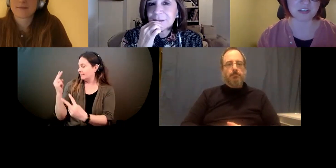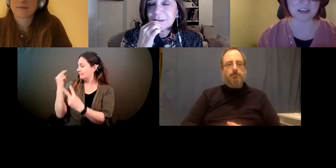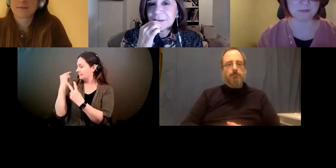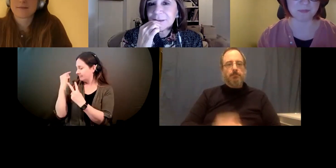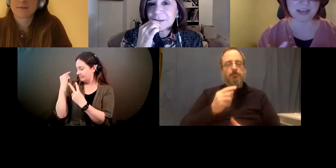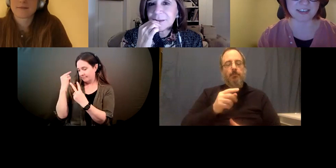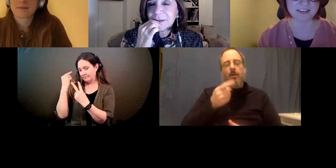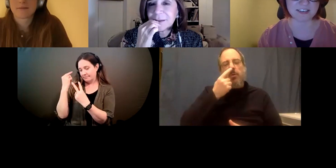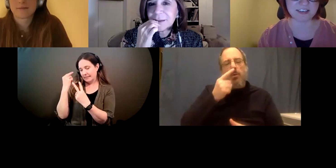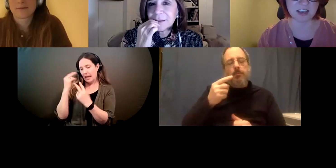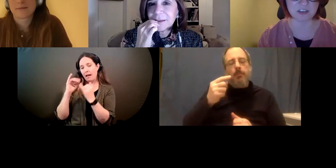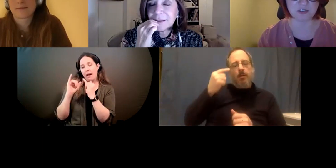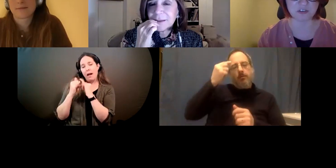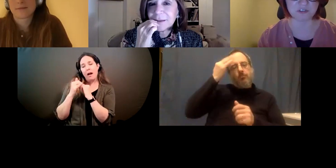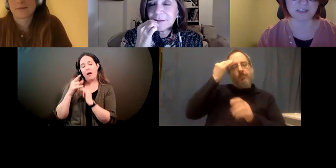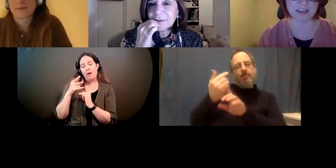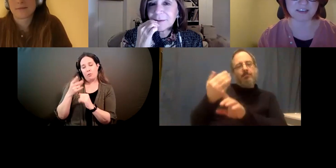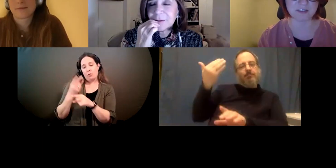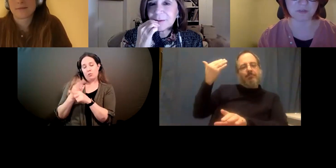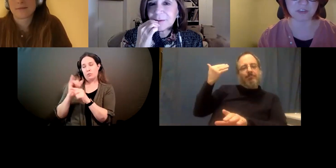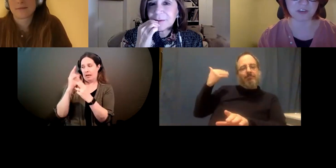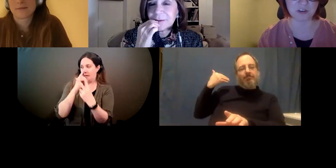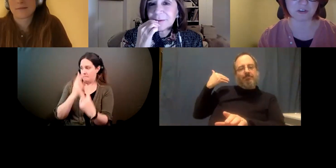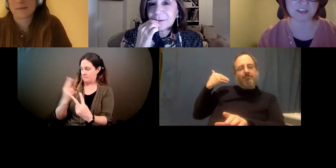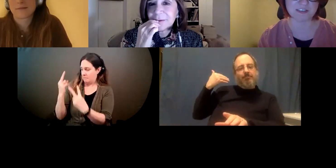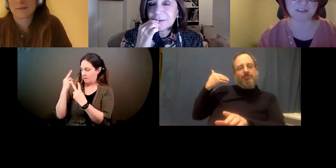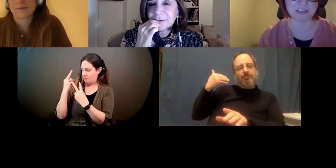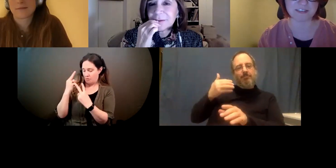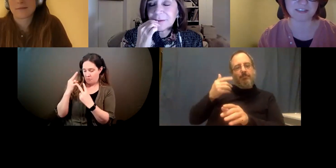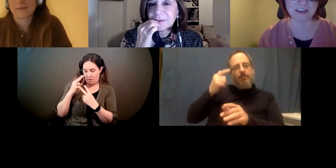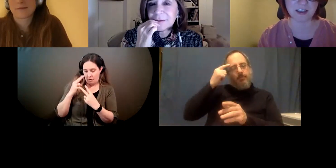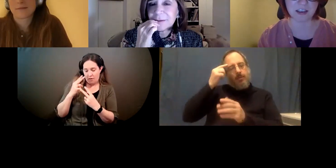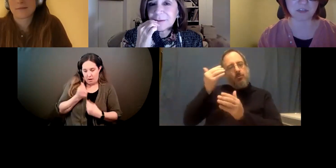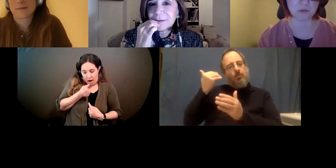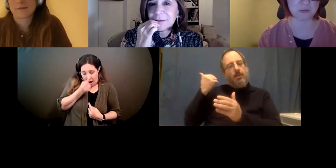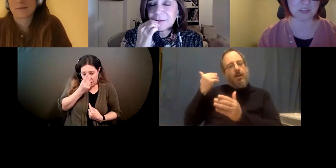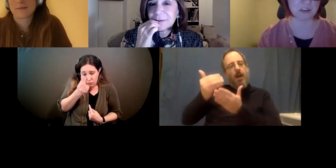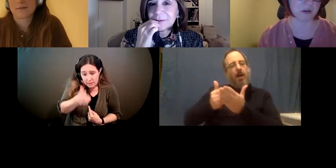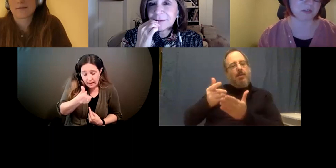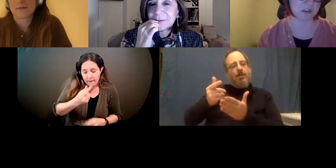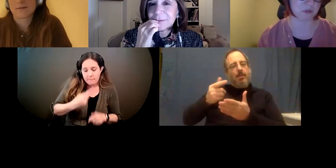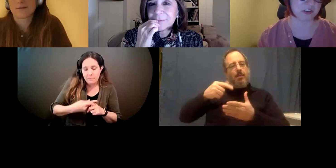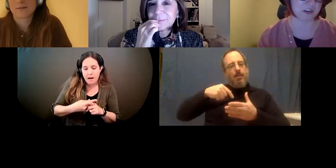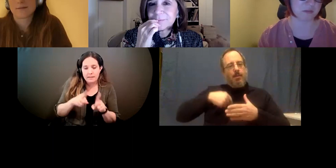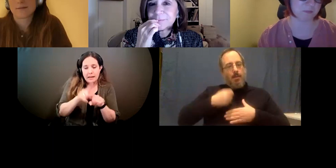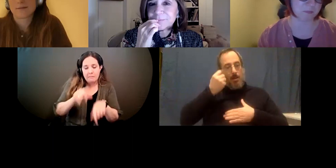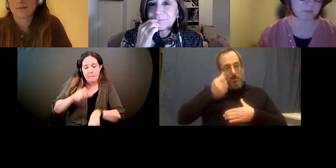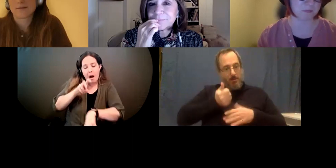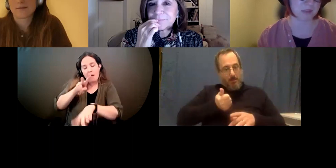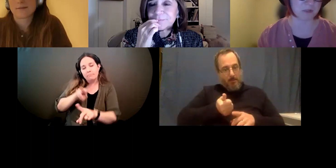own identity and your studies of technology, screens as tools and objects. So there